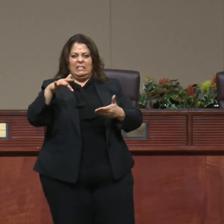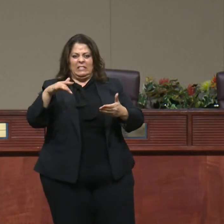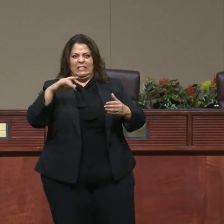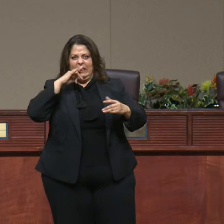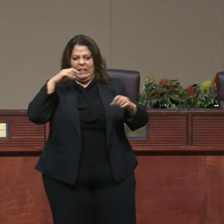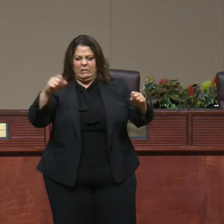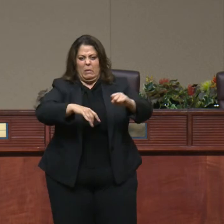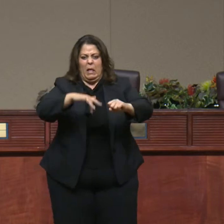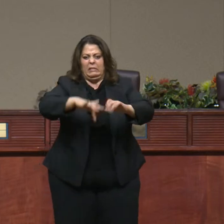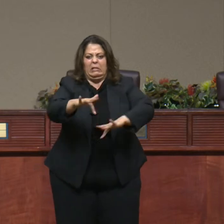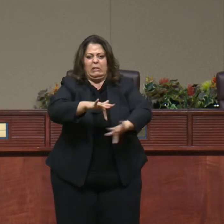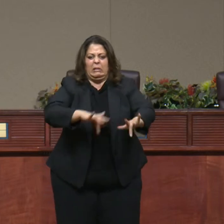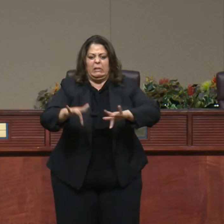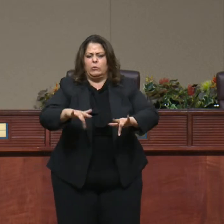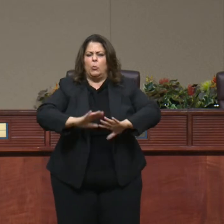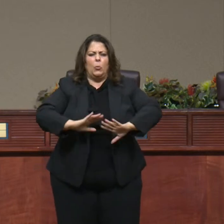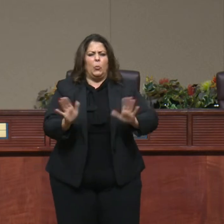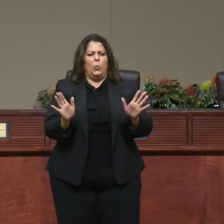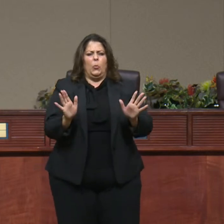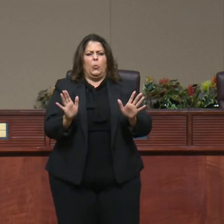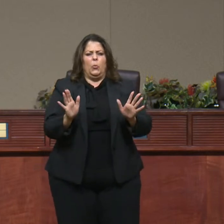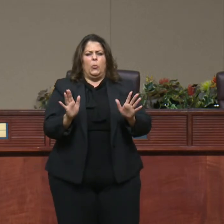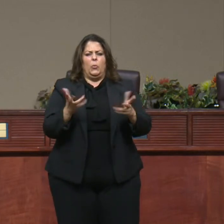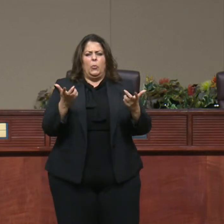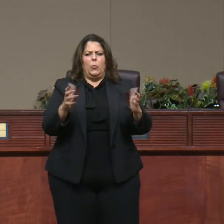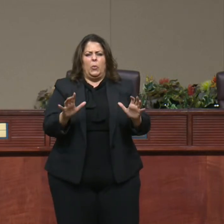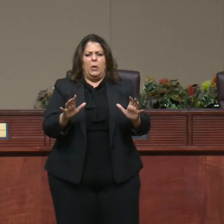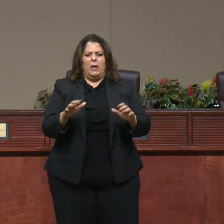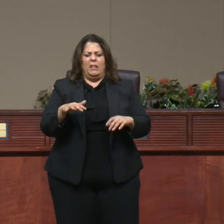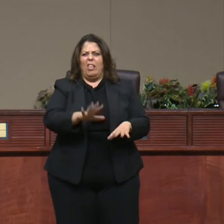likelihood that they will touch items, multiple items